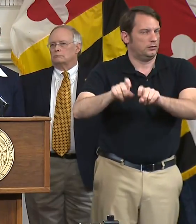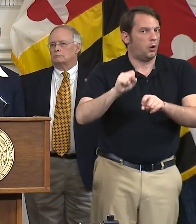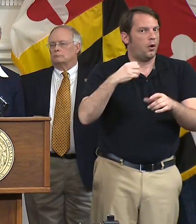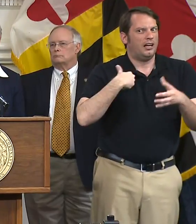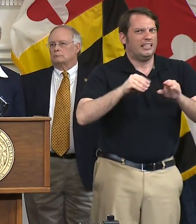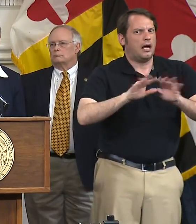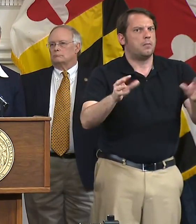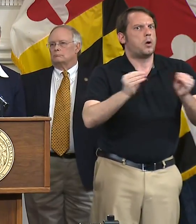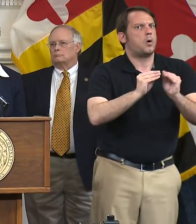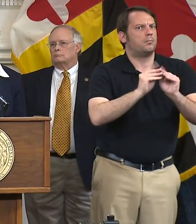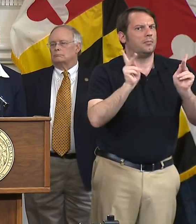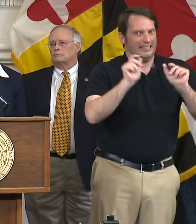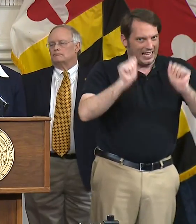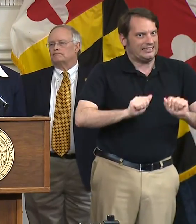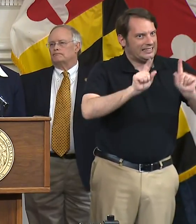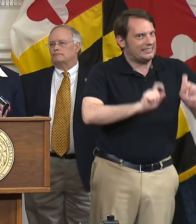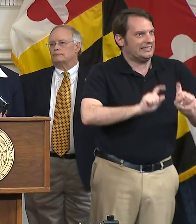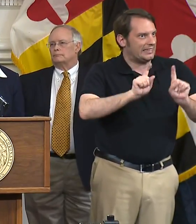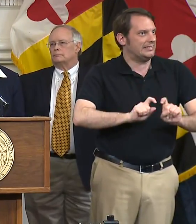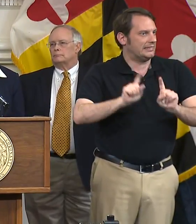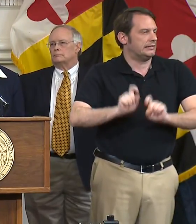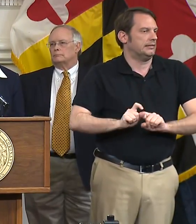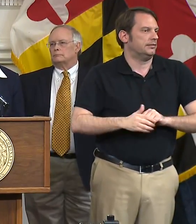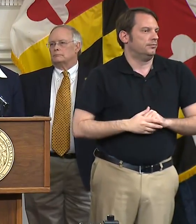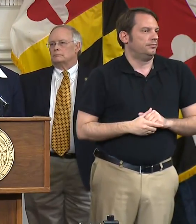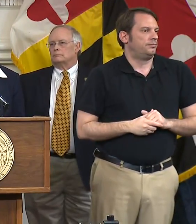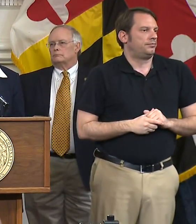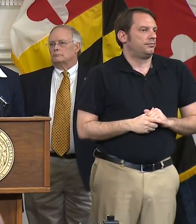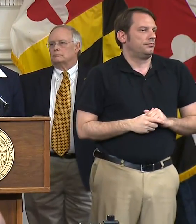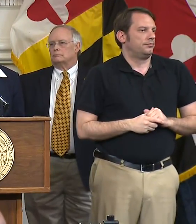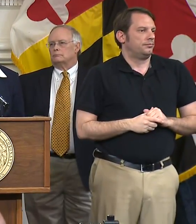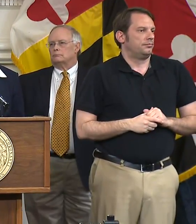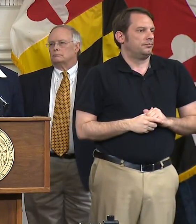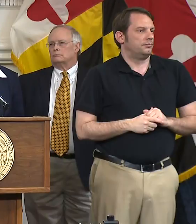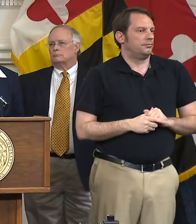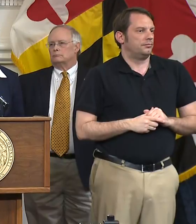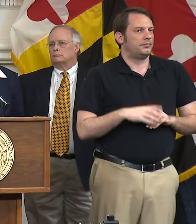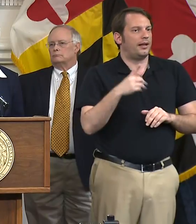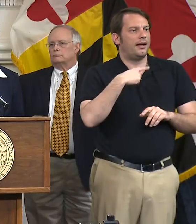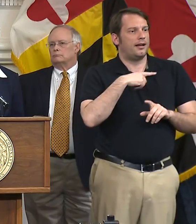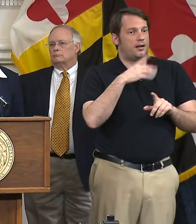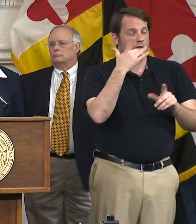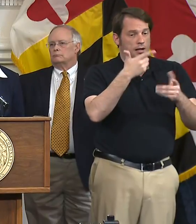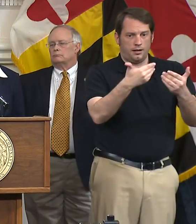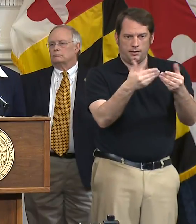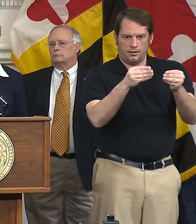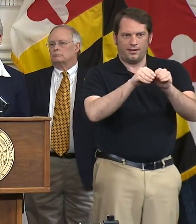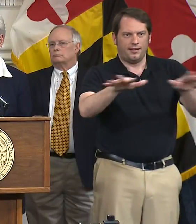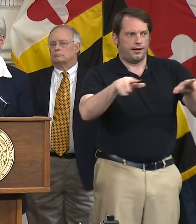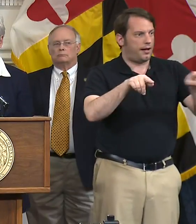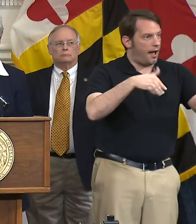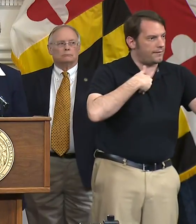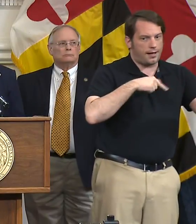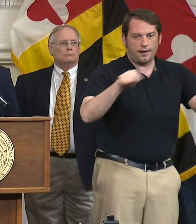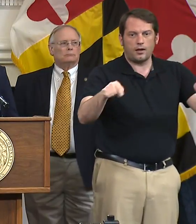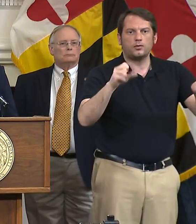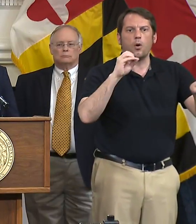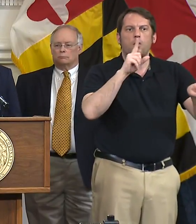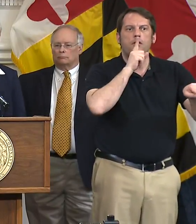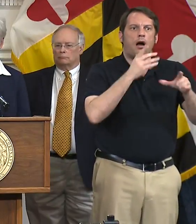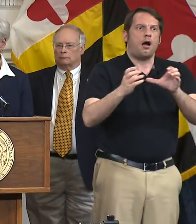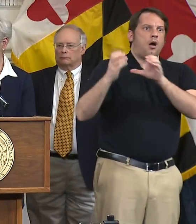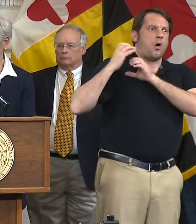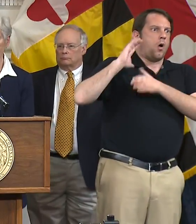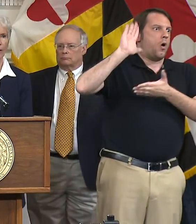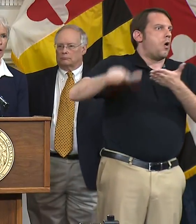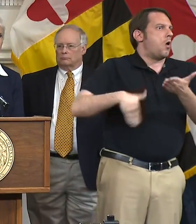in the volume that's coming to the state public health lab, but there'll be lots of alternatives come early next week. Governor, all along we've heard